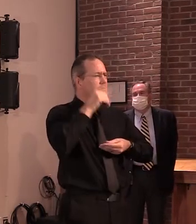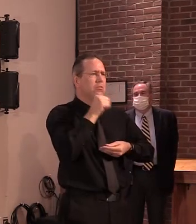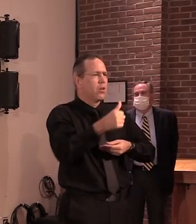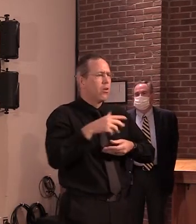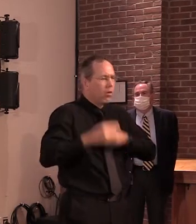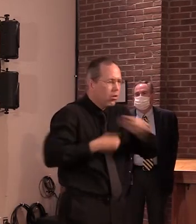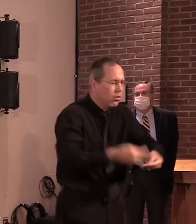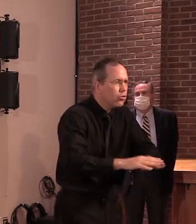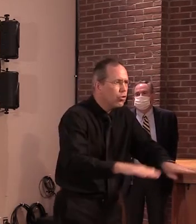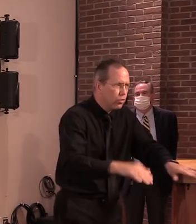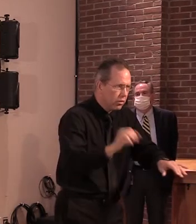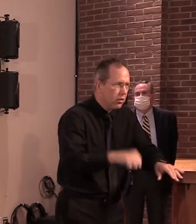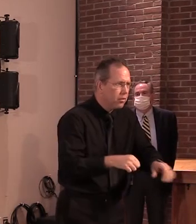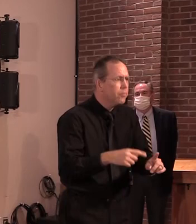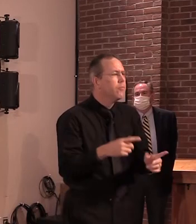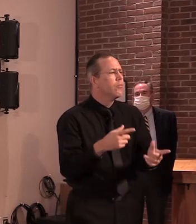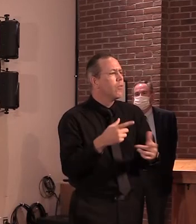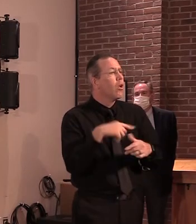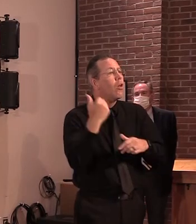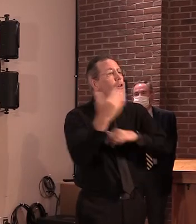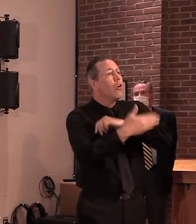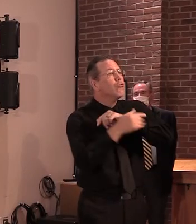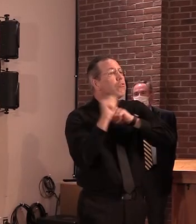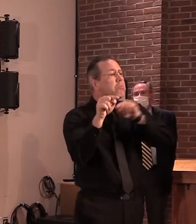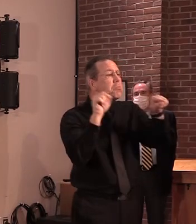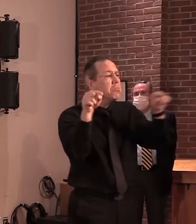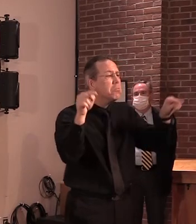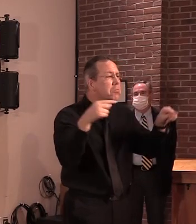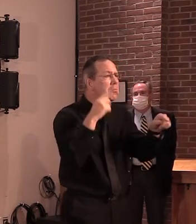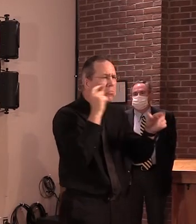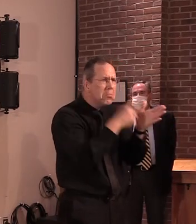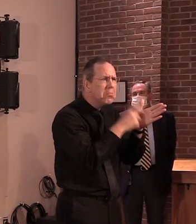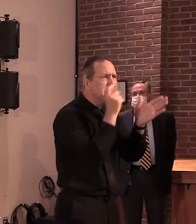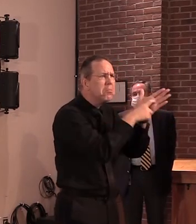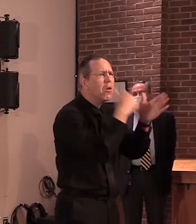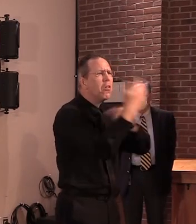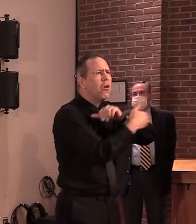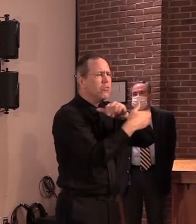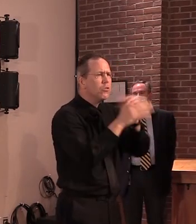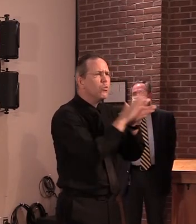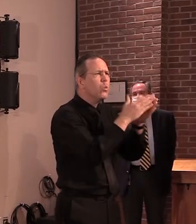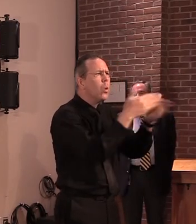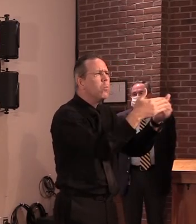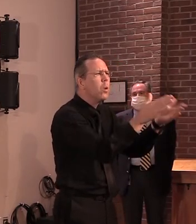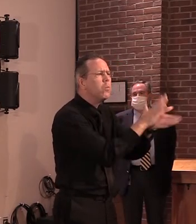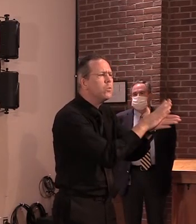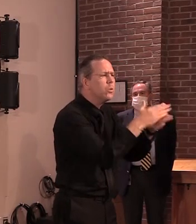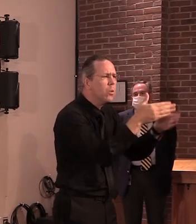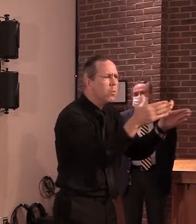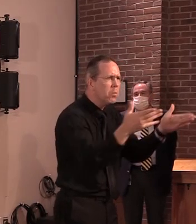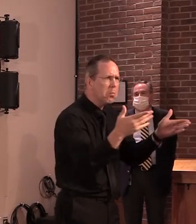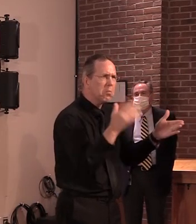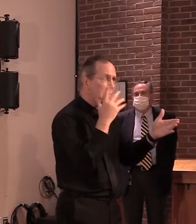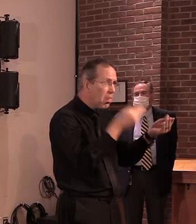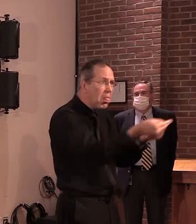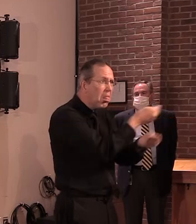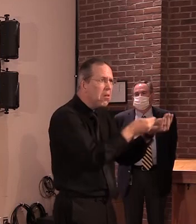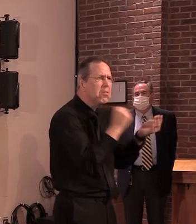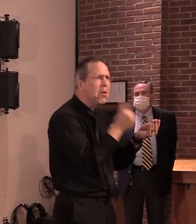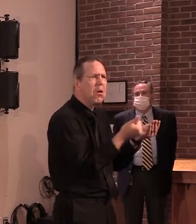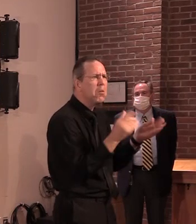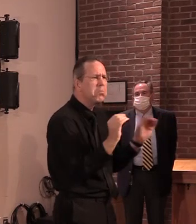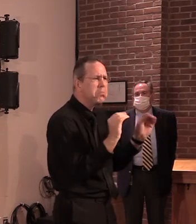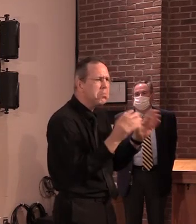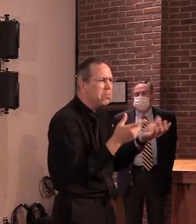of COVID-19 within schools. Multiple European countries who have gotten disease transmission to low